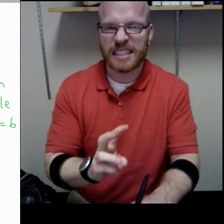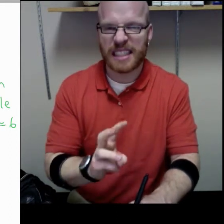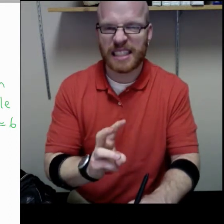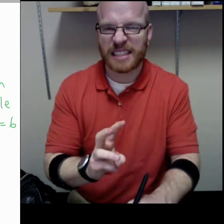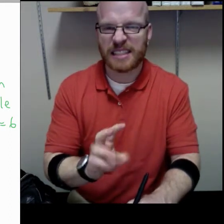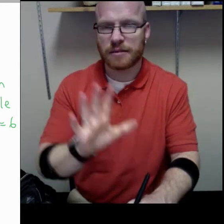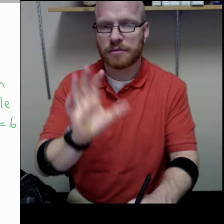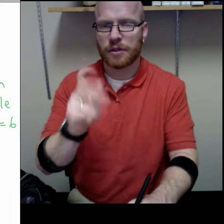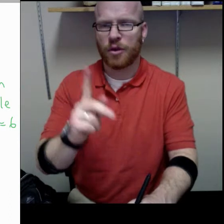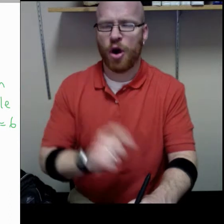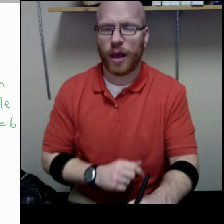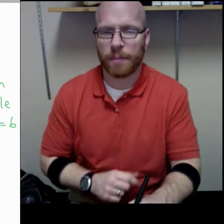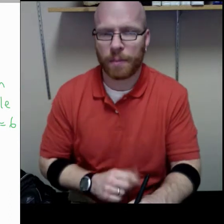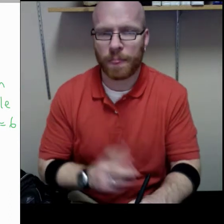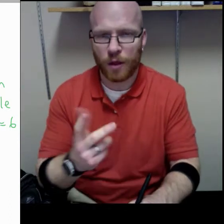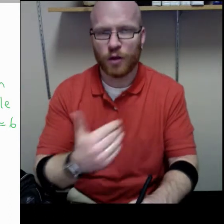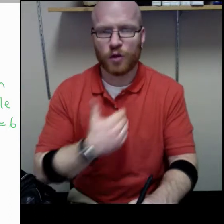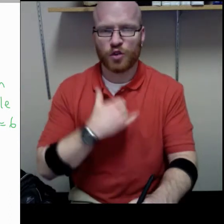Okay.